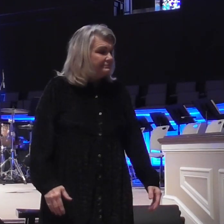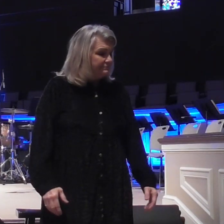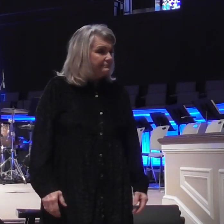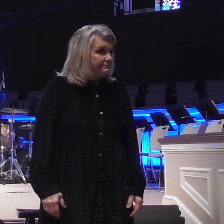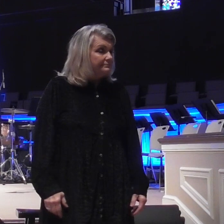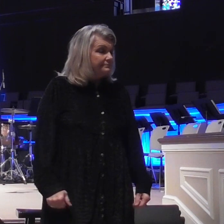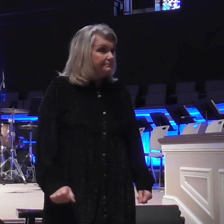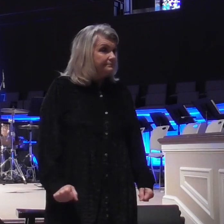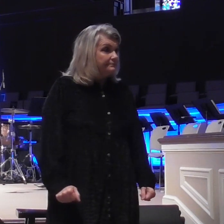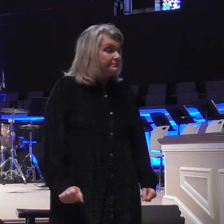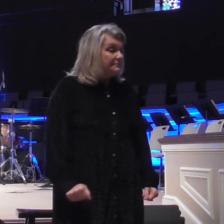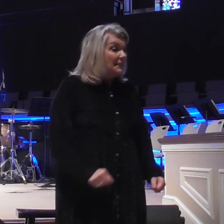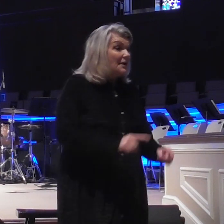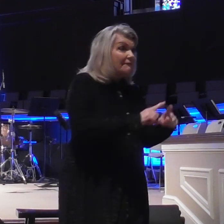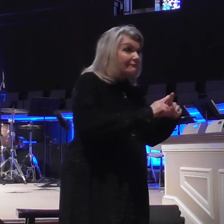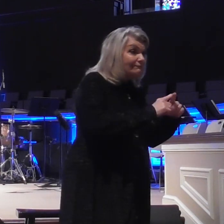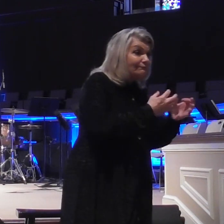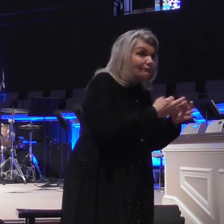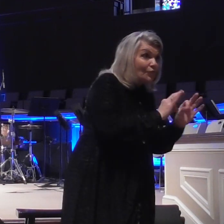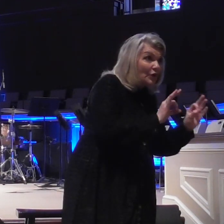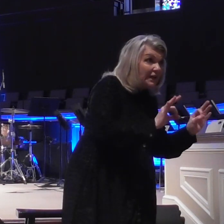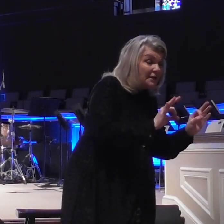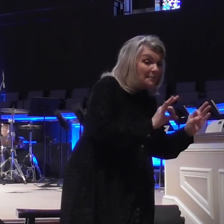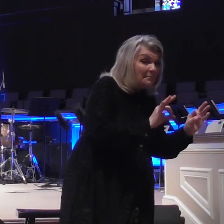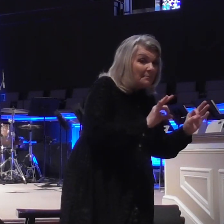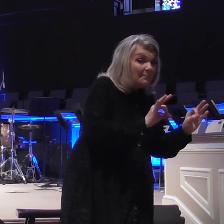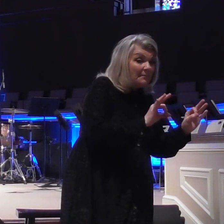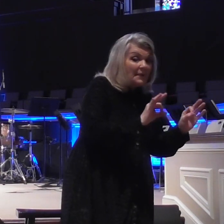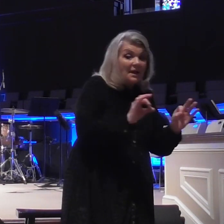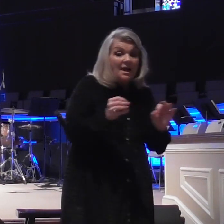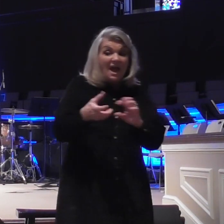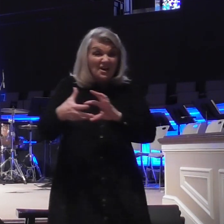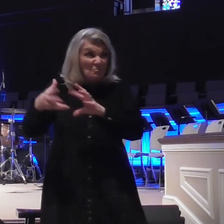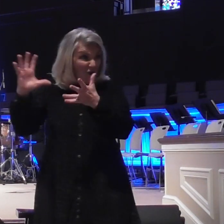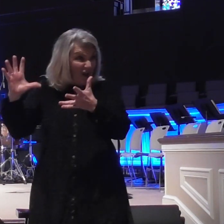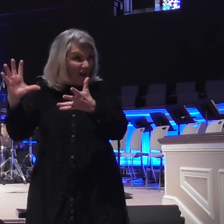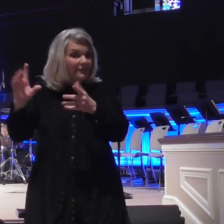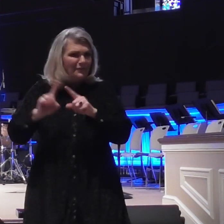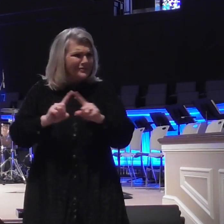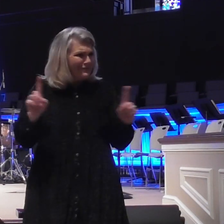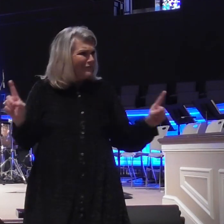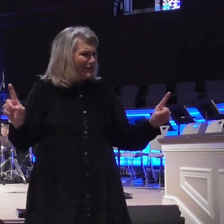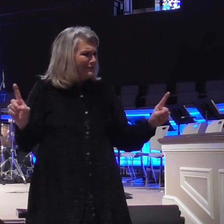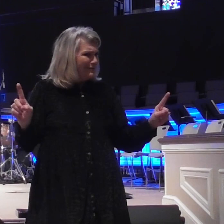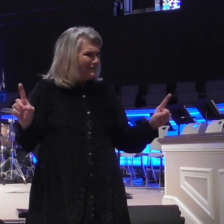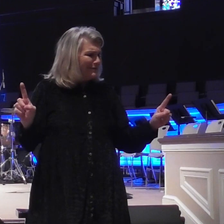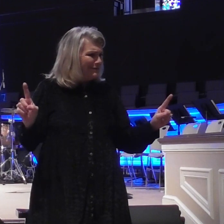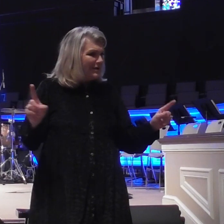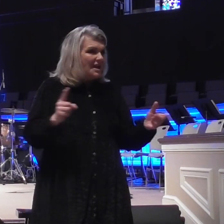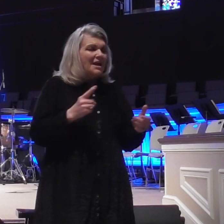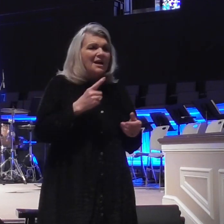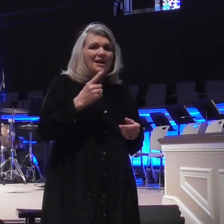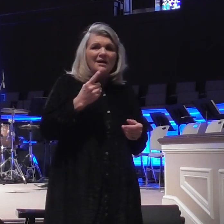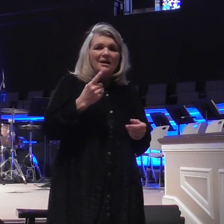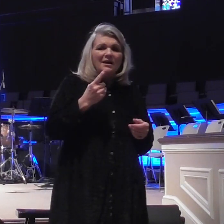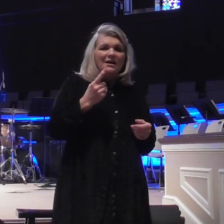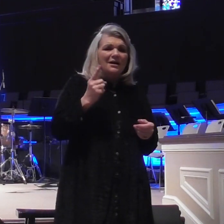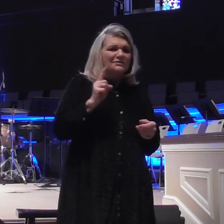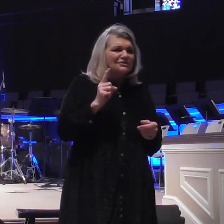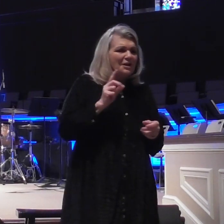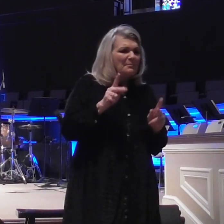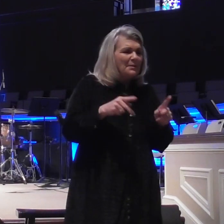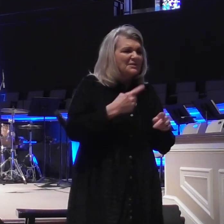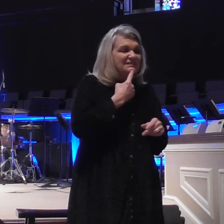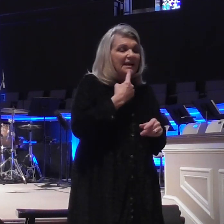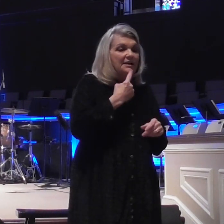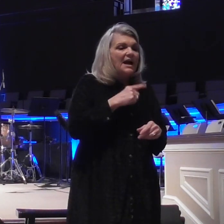There's a difference between freedom and anarchy. And when someone really means, I can't be constrained by anything, I'm